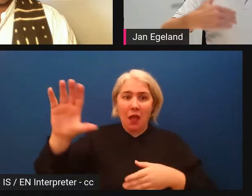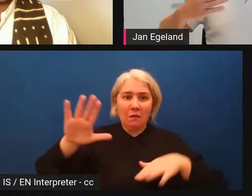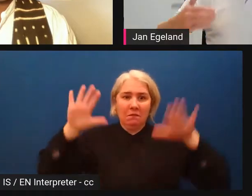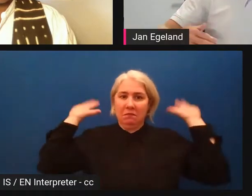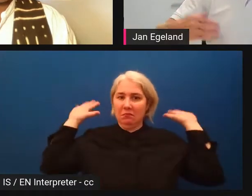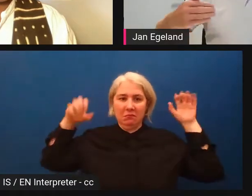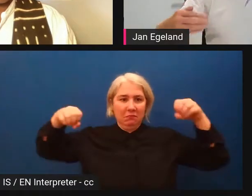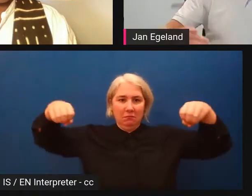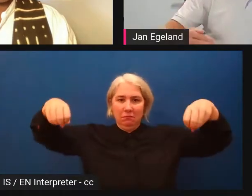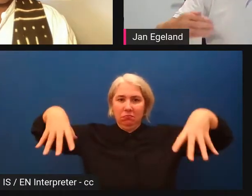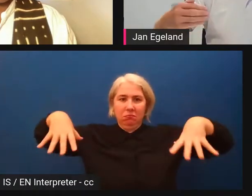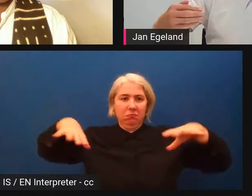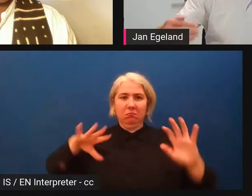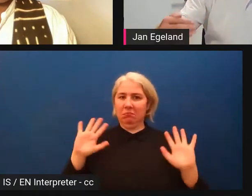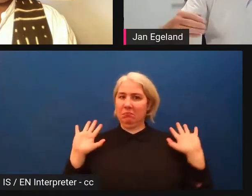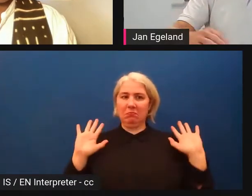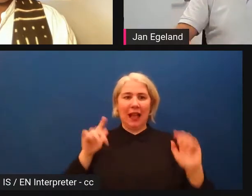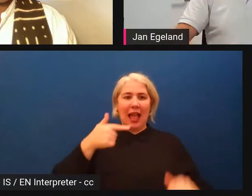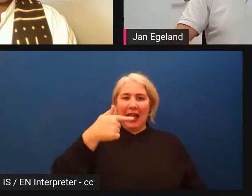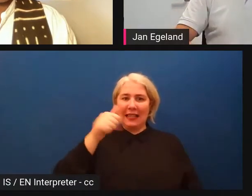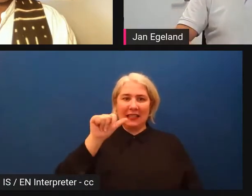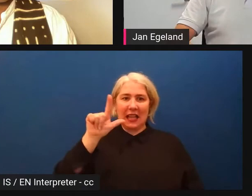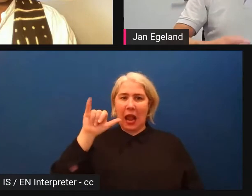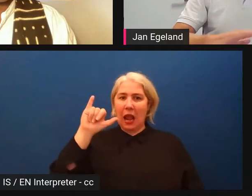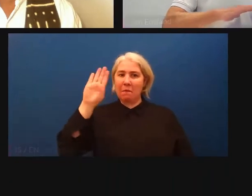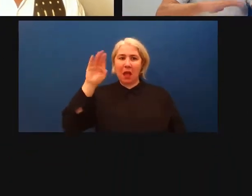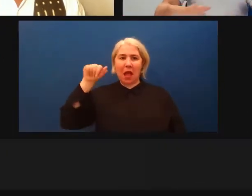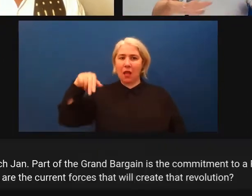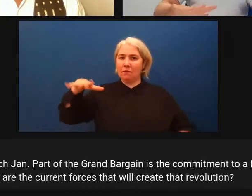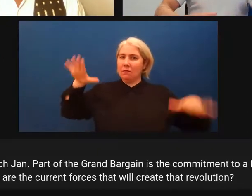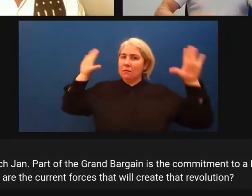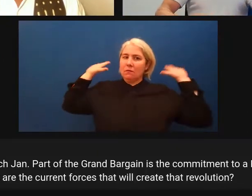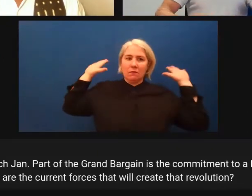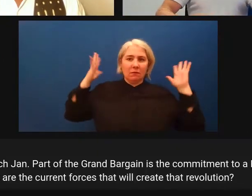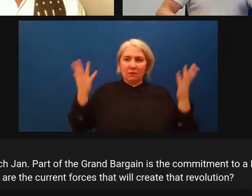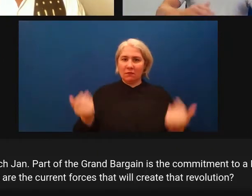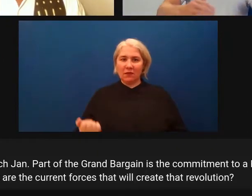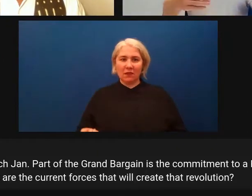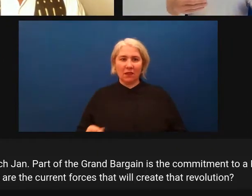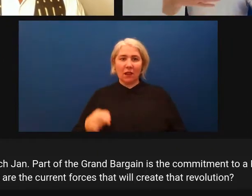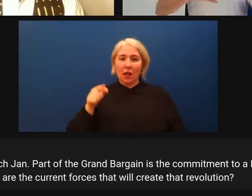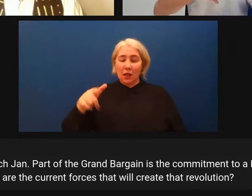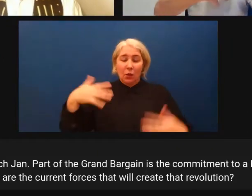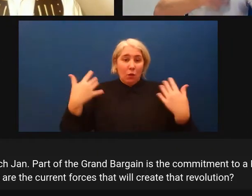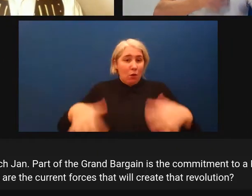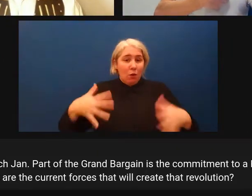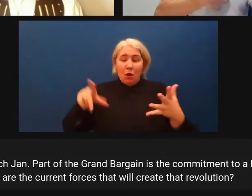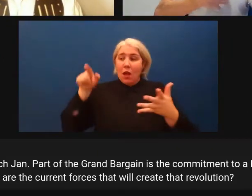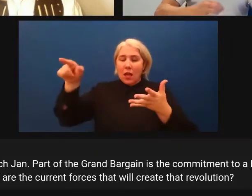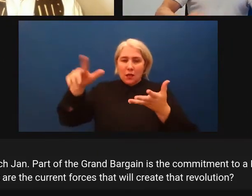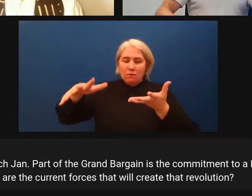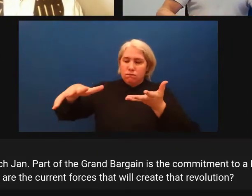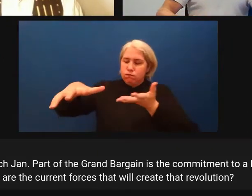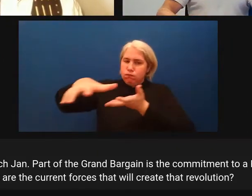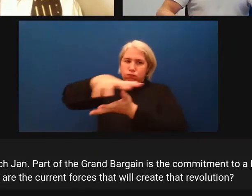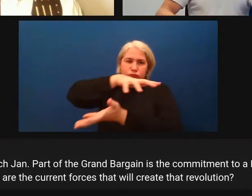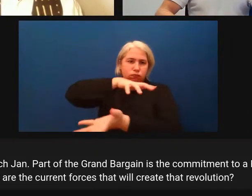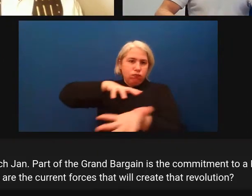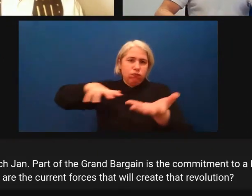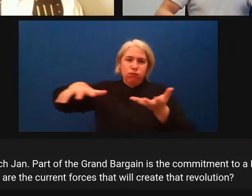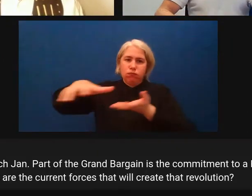organizations not resuming yet full operations there. It's a complete crisis that they feed back to